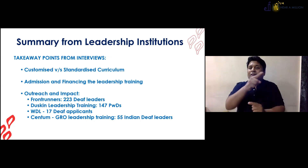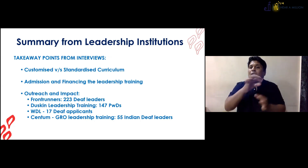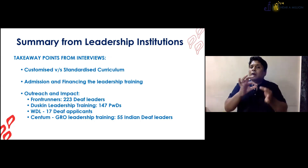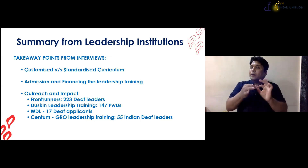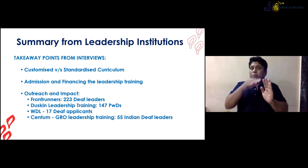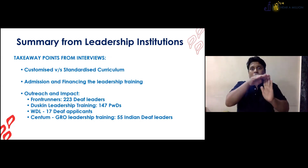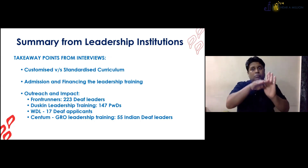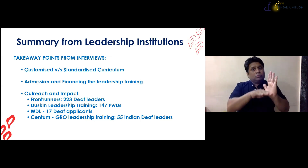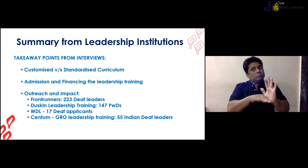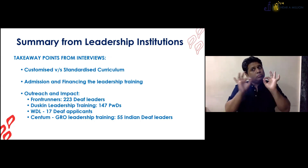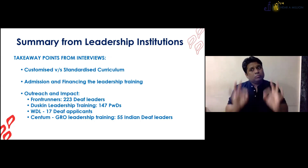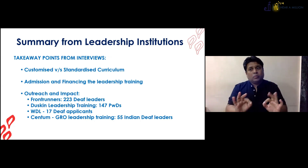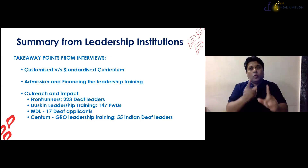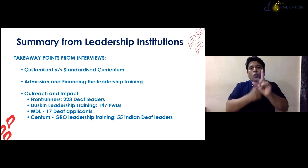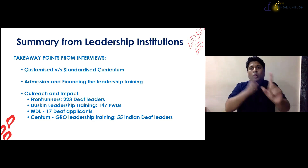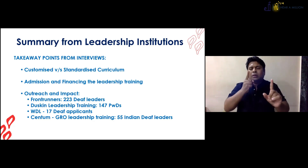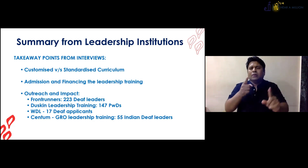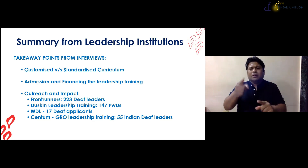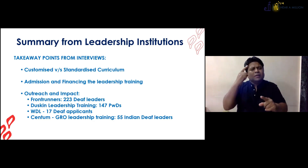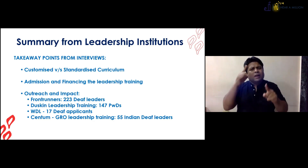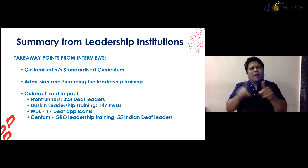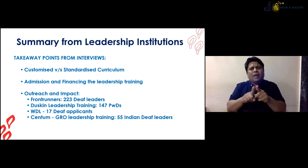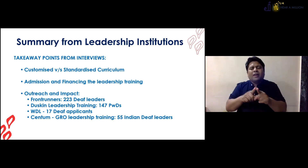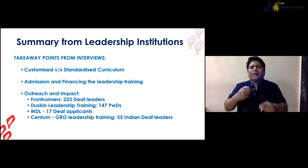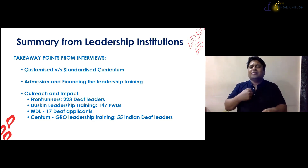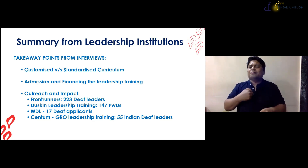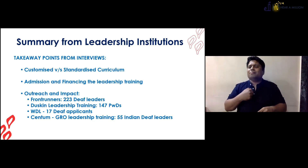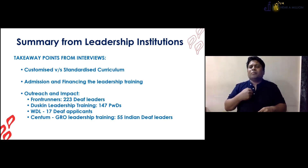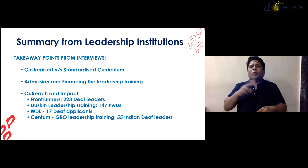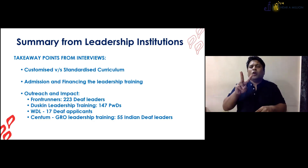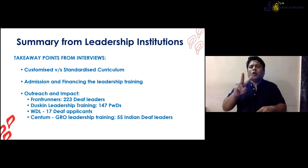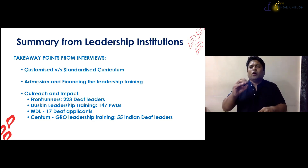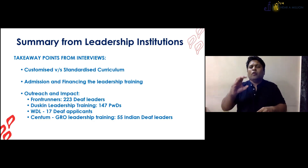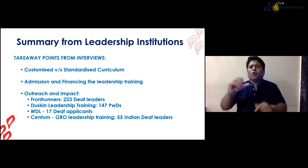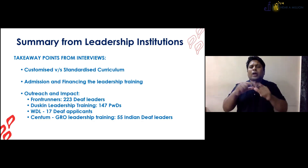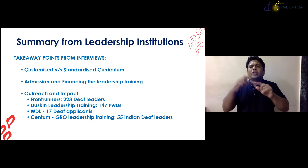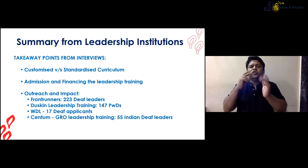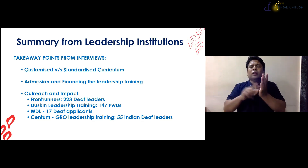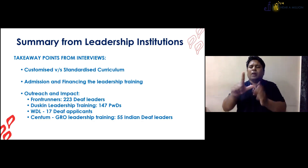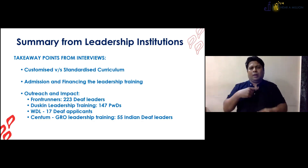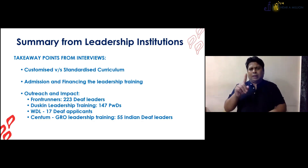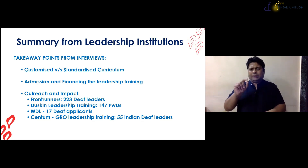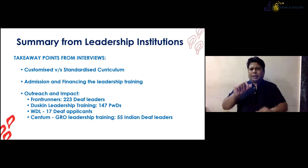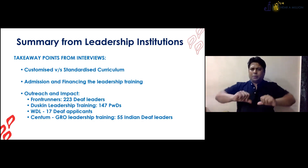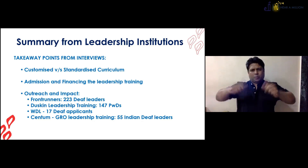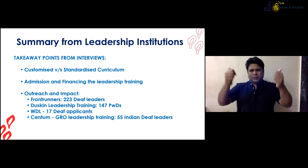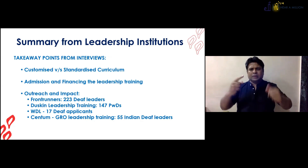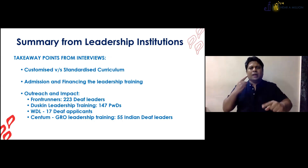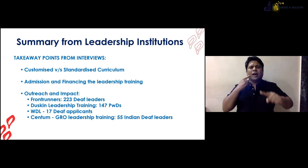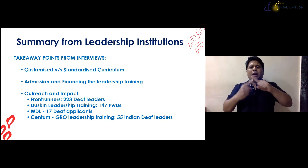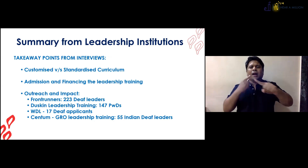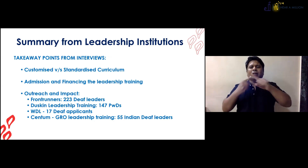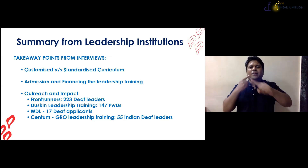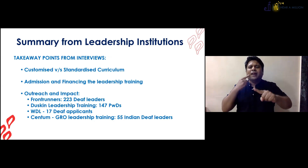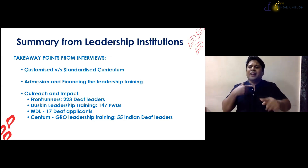Just 1 second. Yeah, even in Europe, there is a great program that is there.